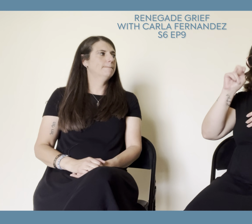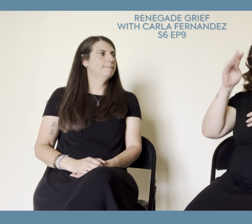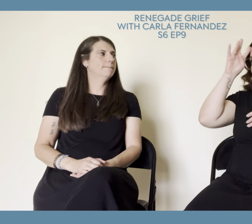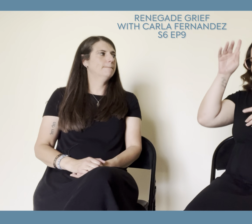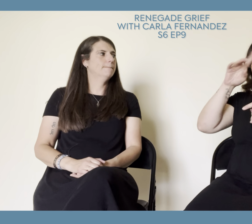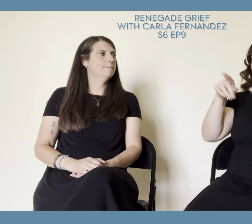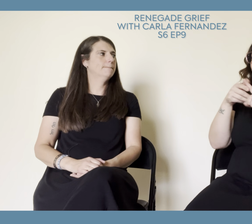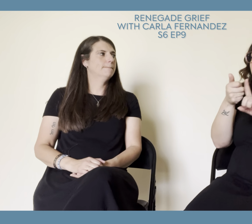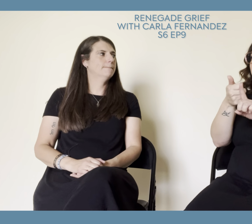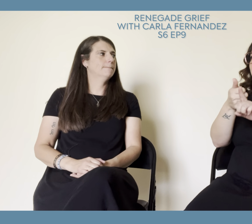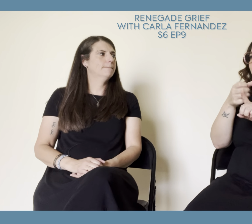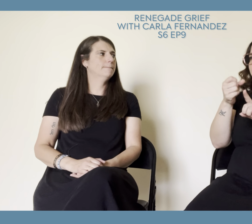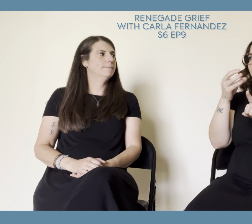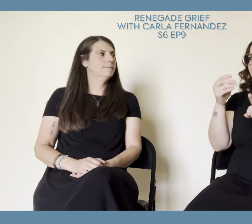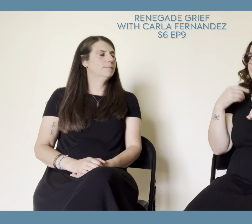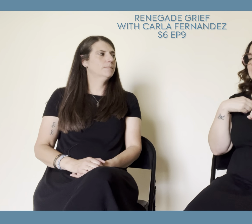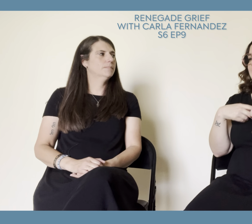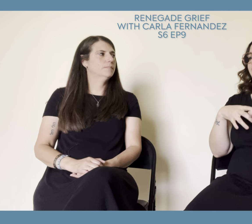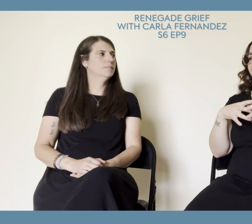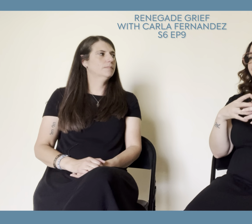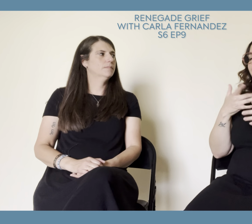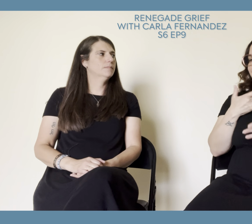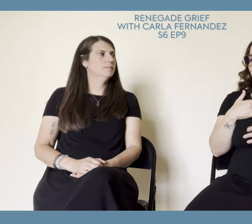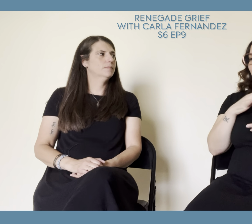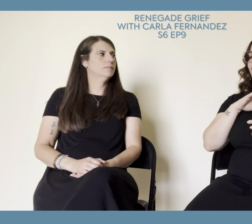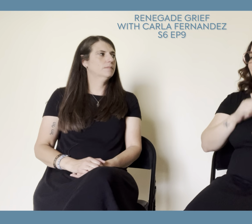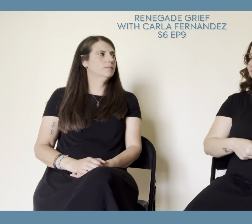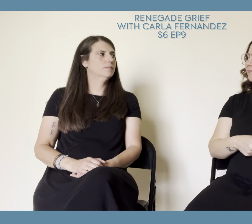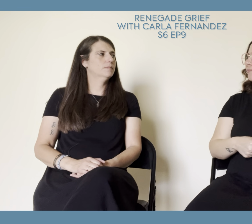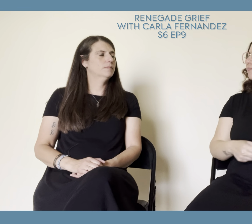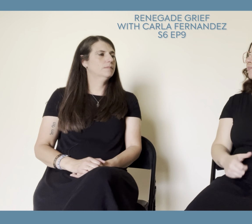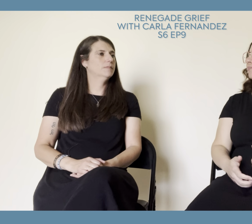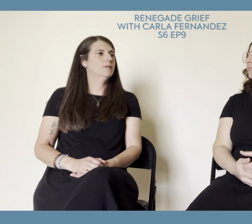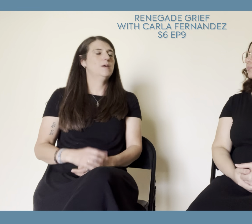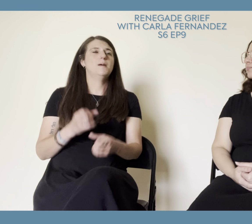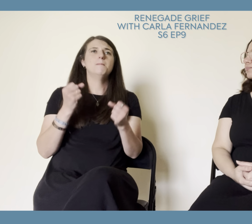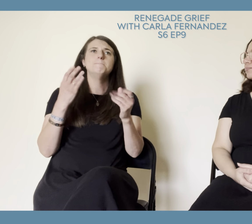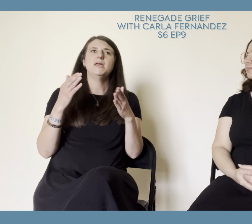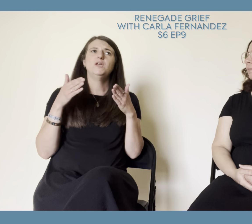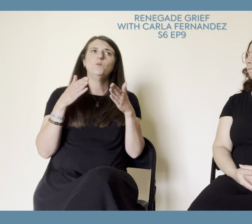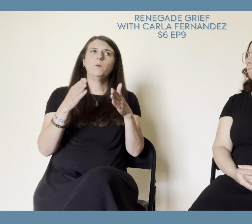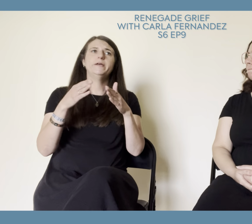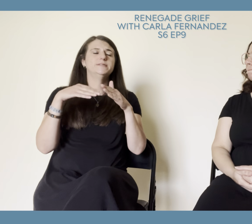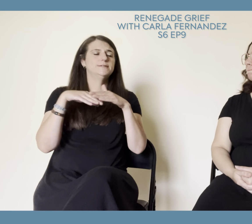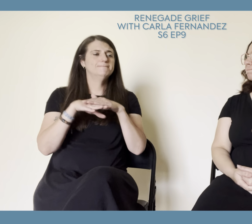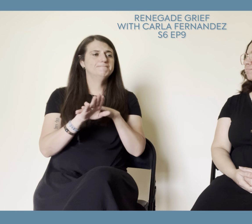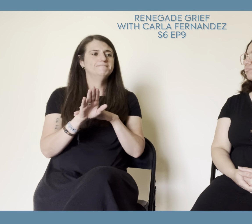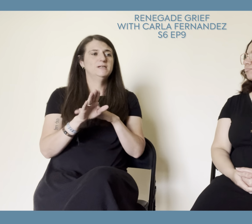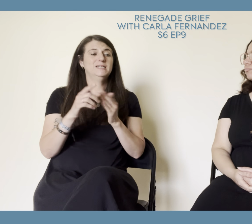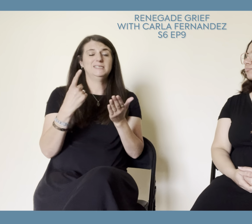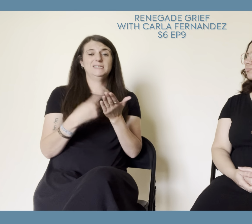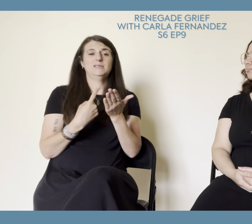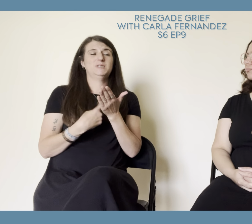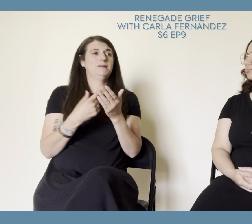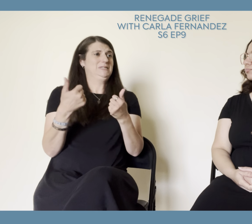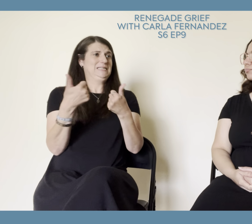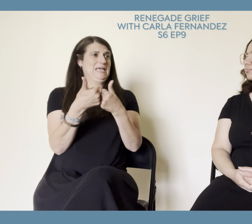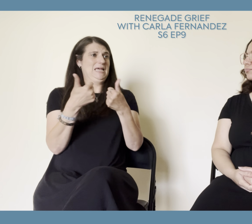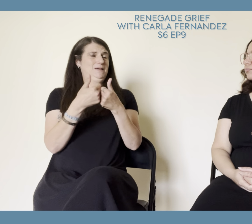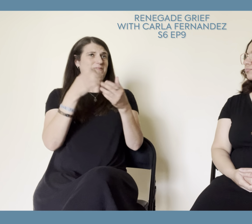of metabolizing grief. There's so many doorways in, and I think for a lot of people, the doorway of fantasy world is the way in, and